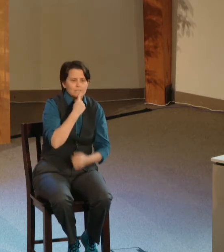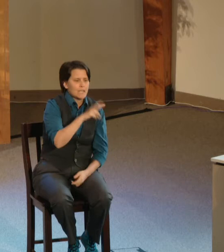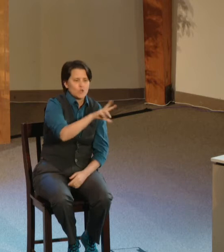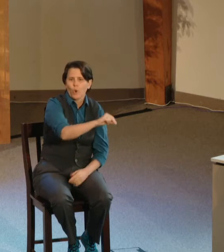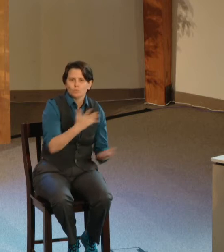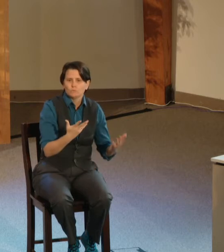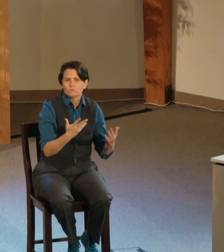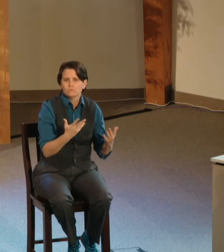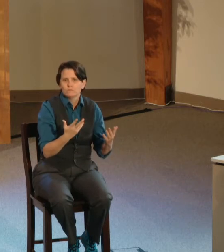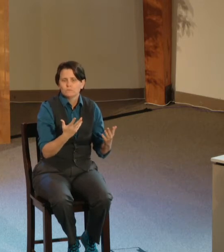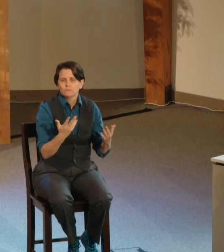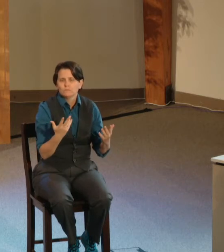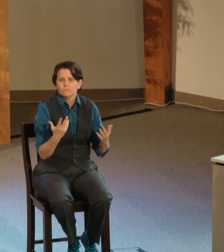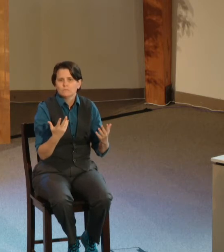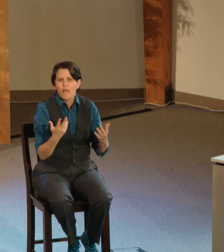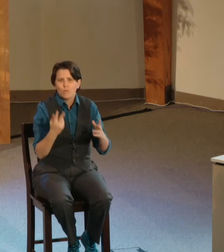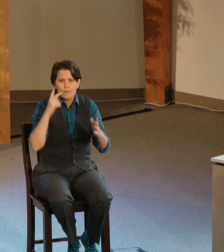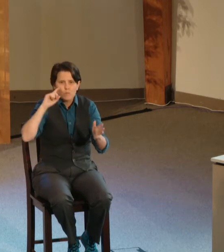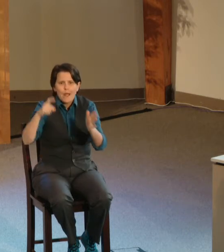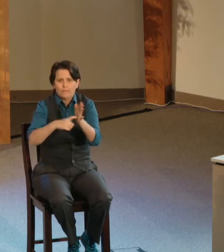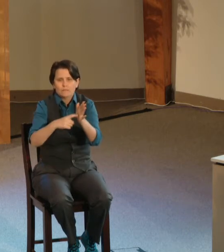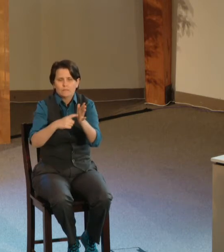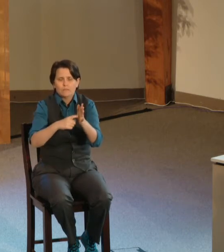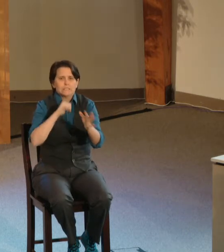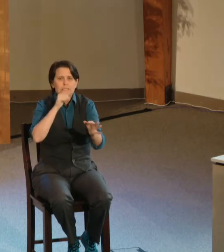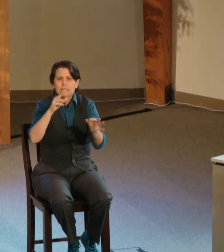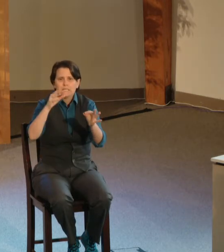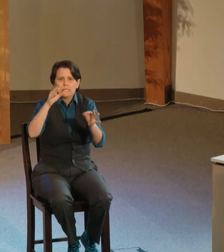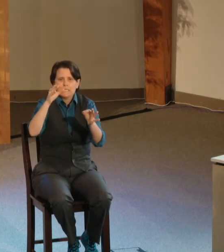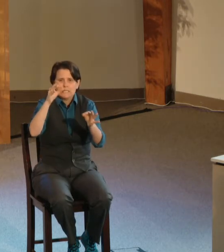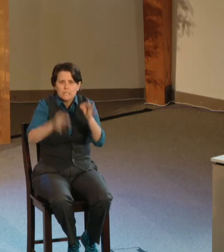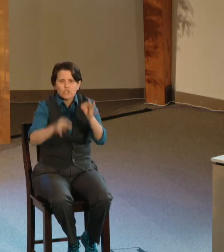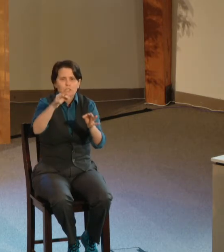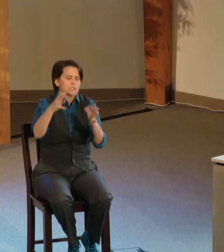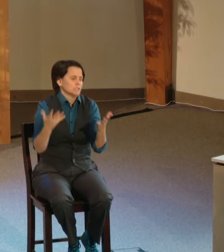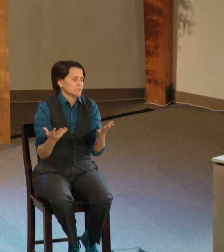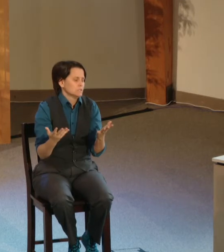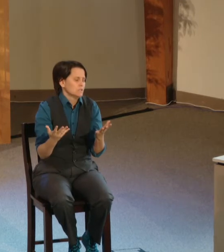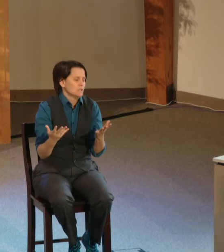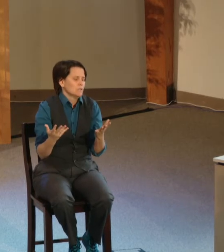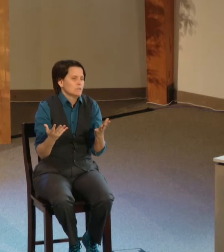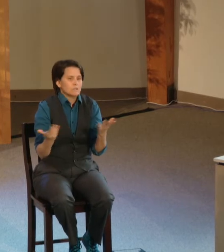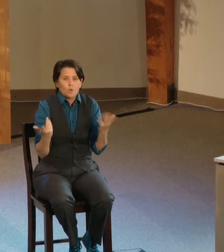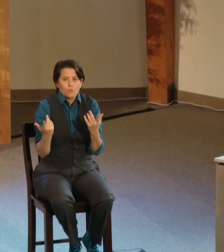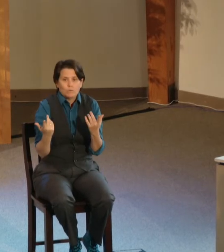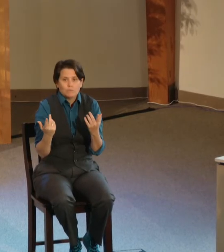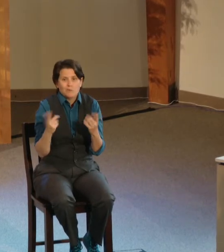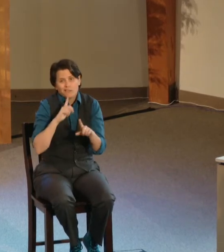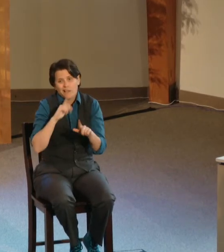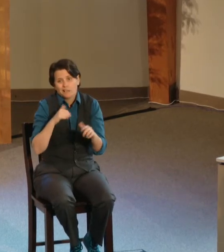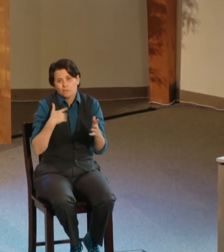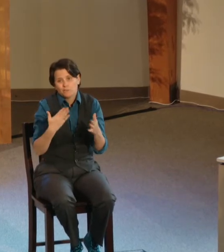life? Well, the answer is short. We are called by spirit to act. That's